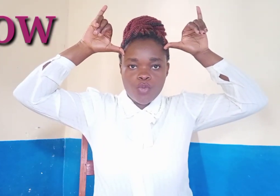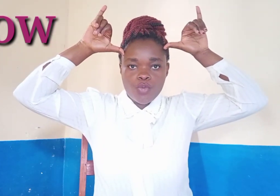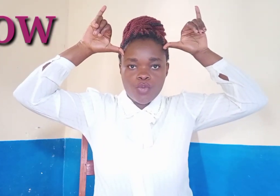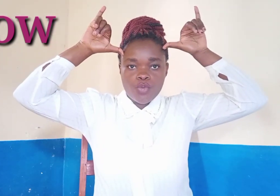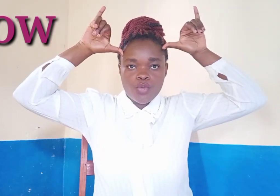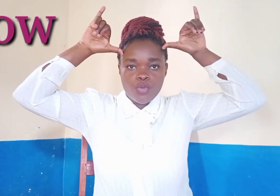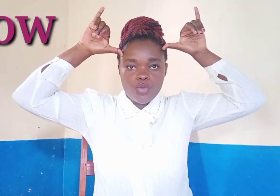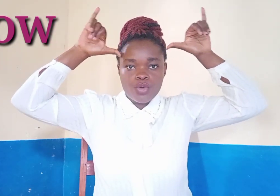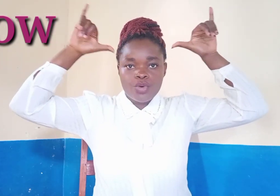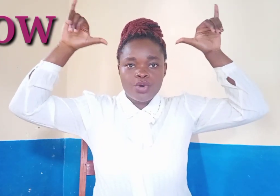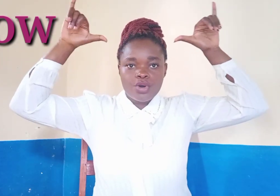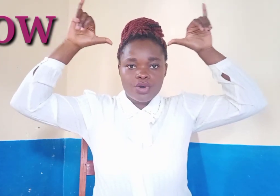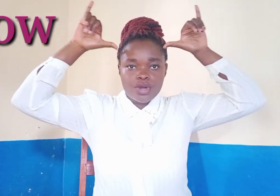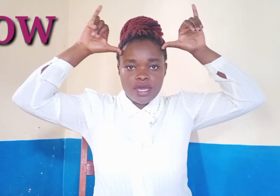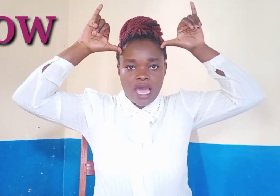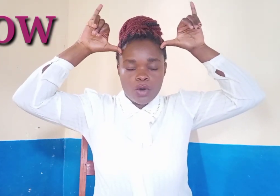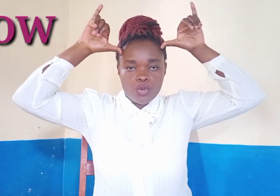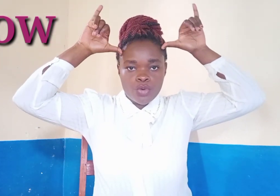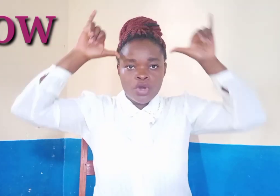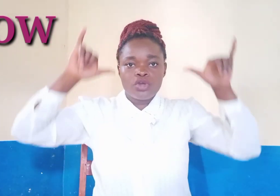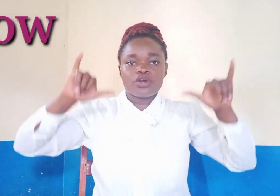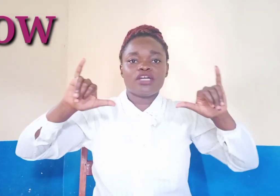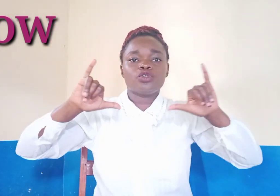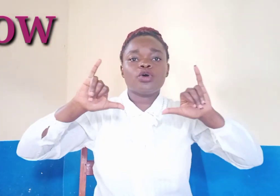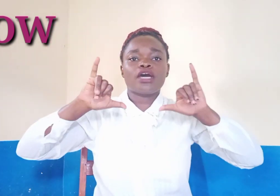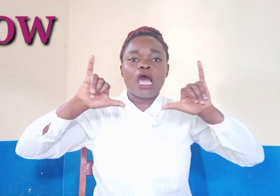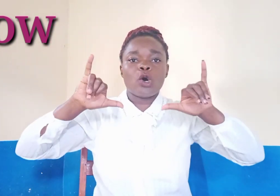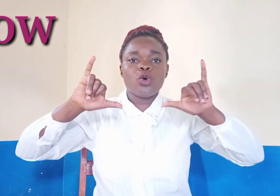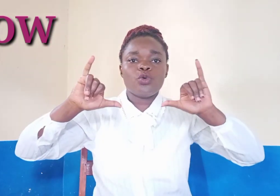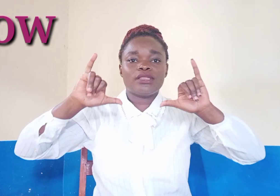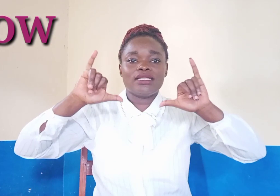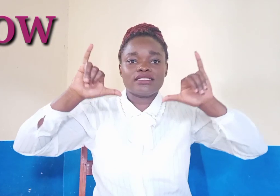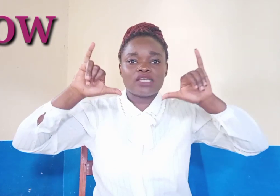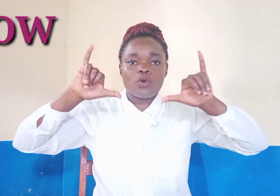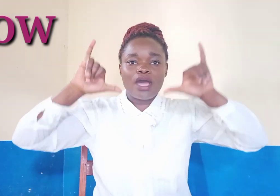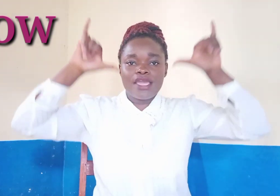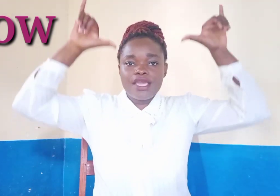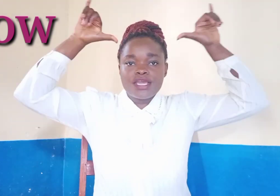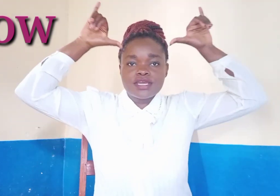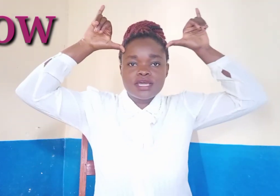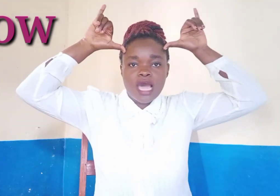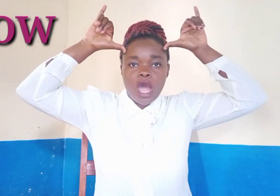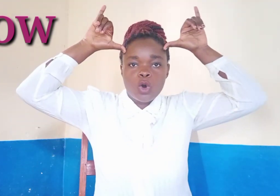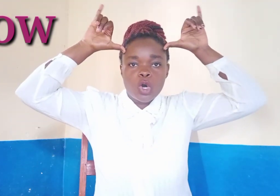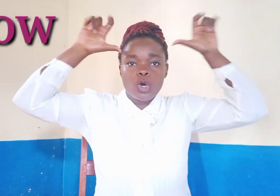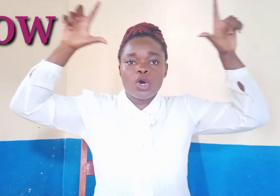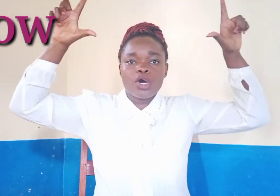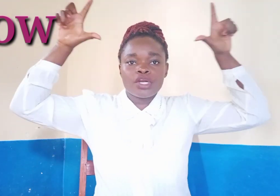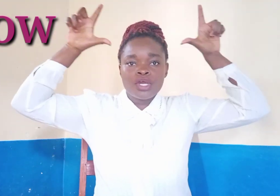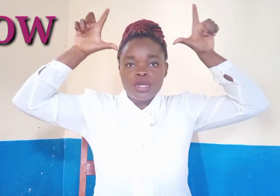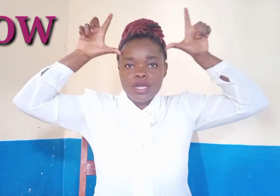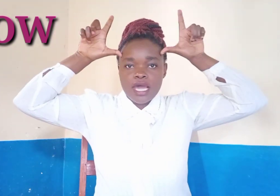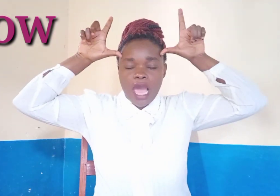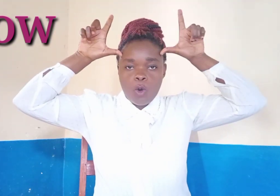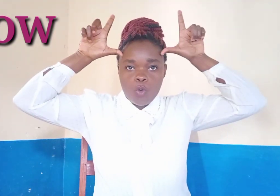cow cow you can do cow with letter y cow or cow